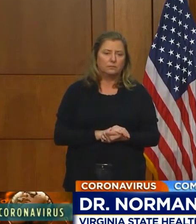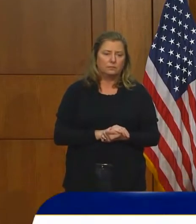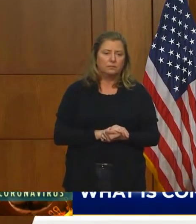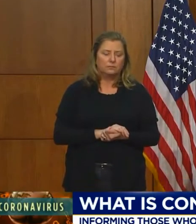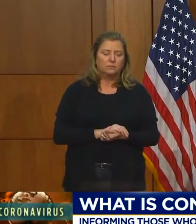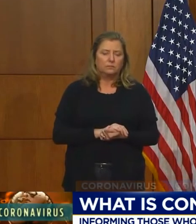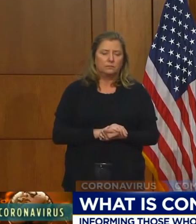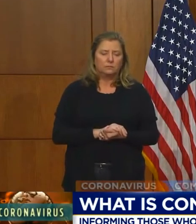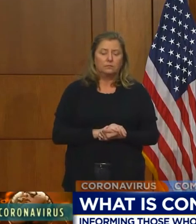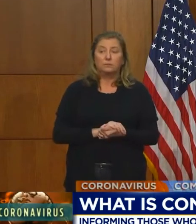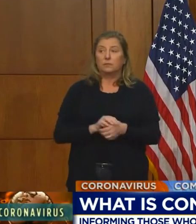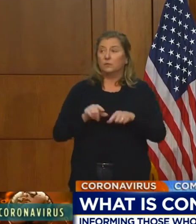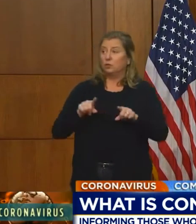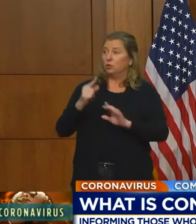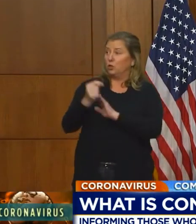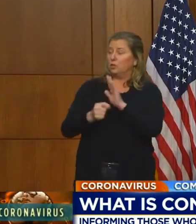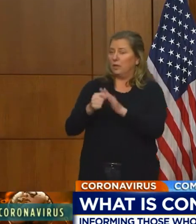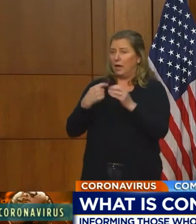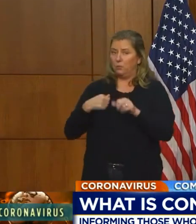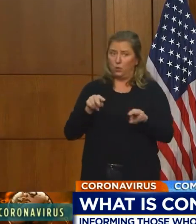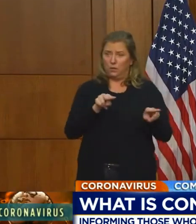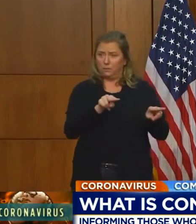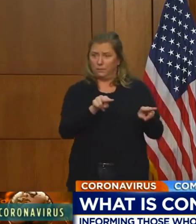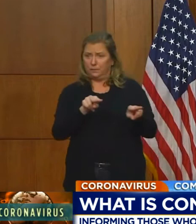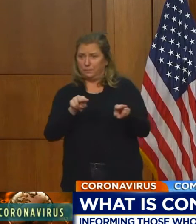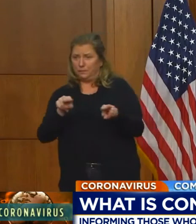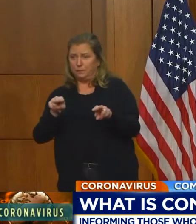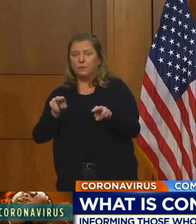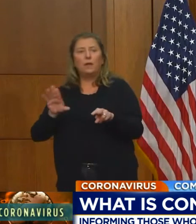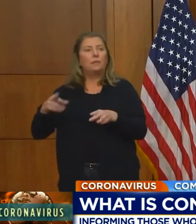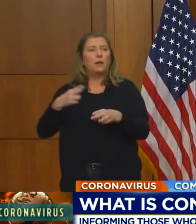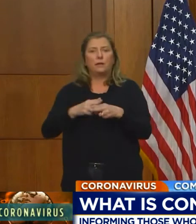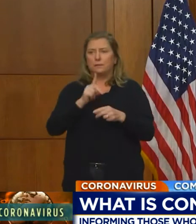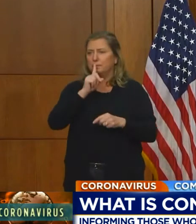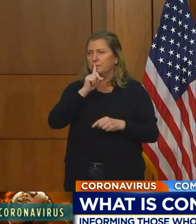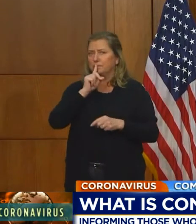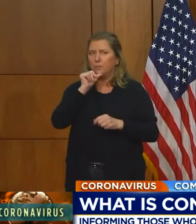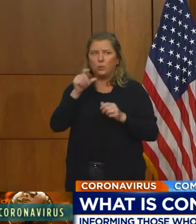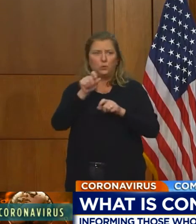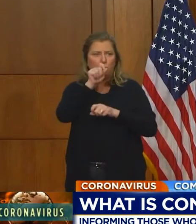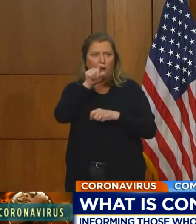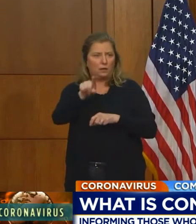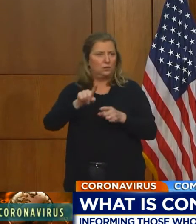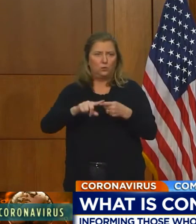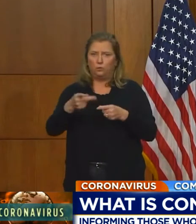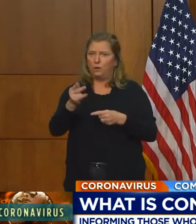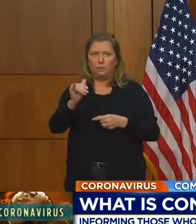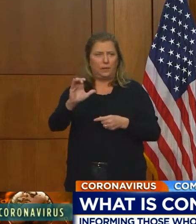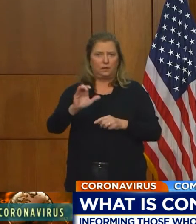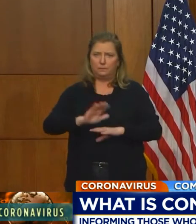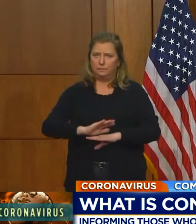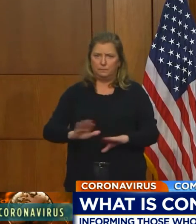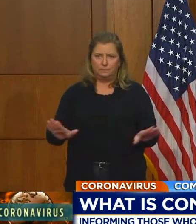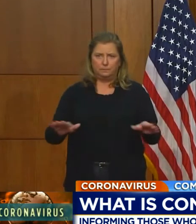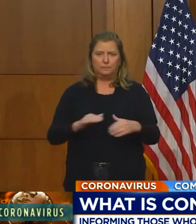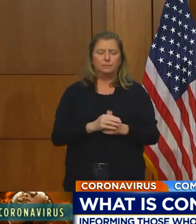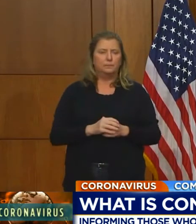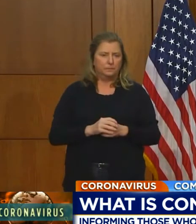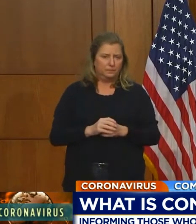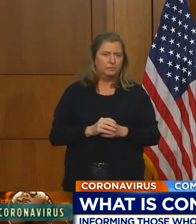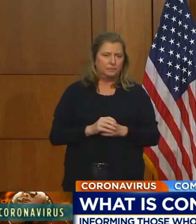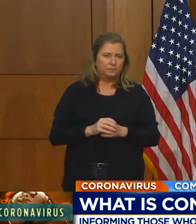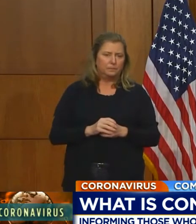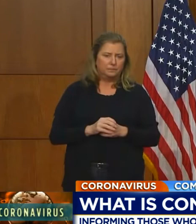observation, we do not release their names to the public. We, of course, would release